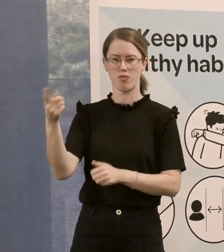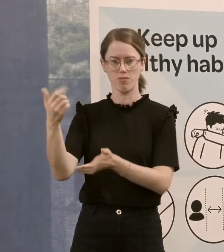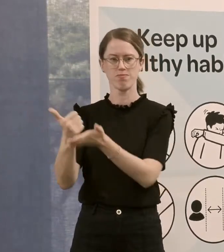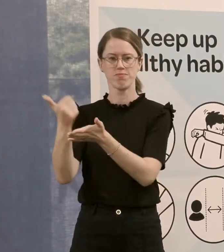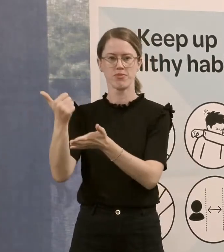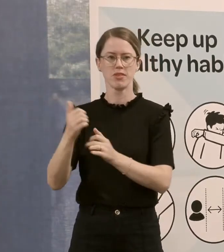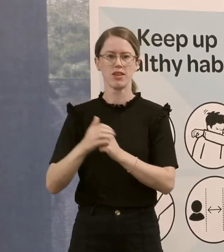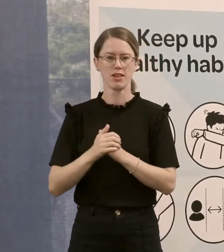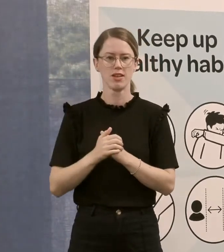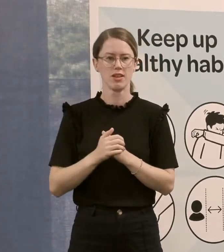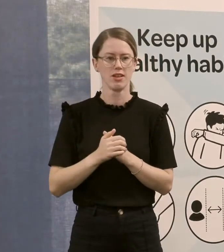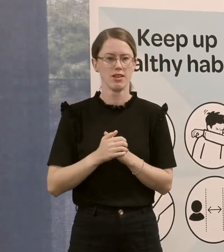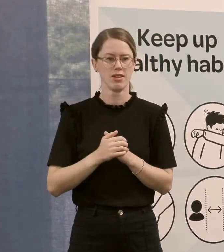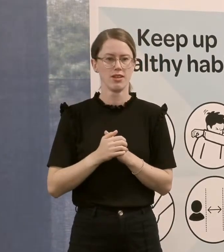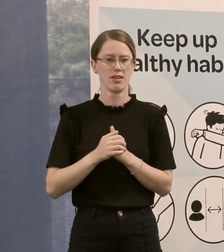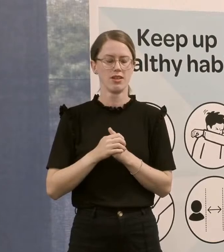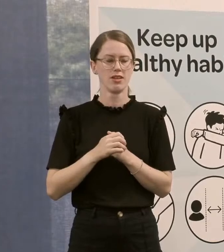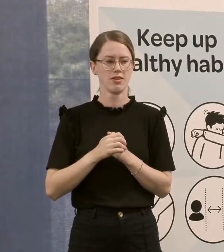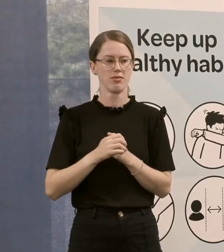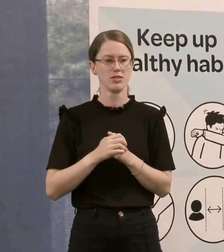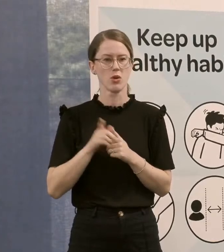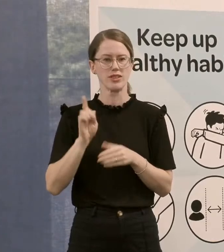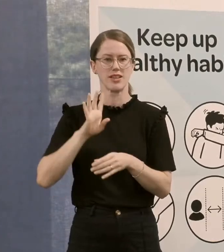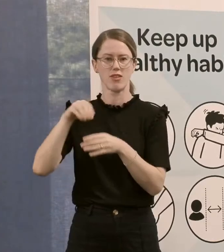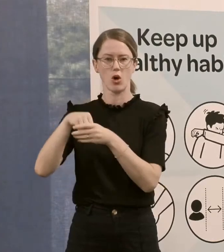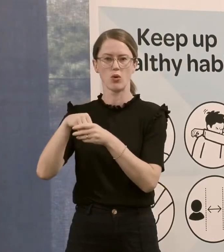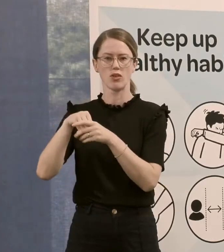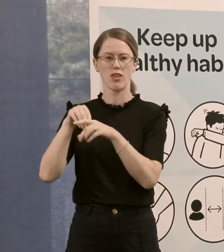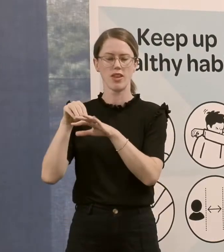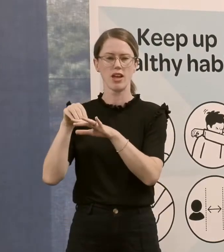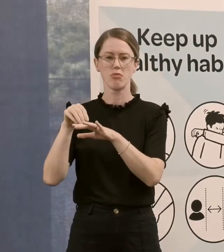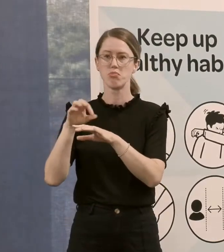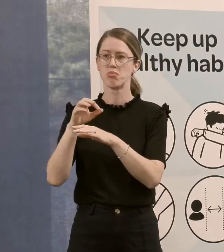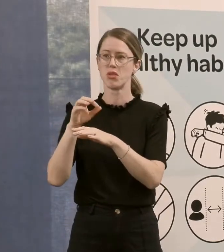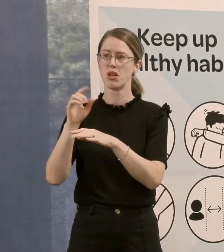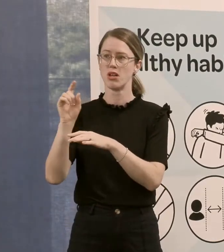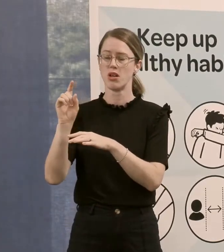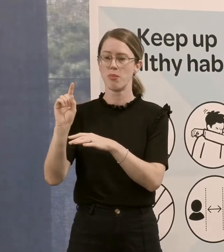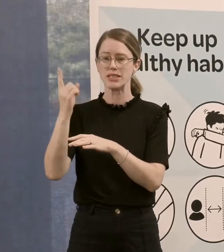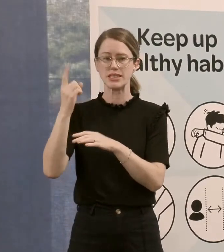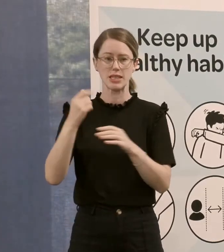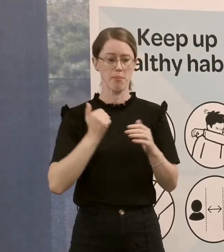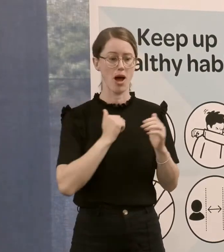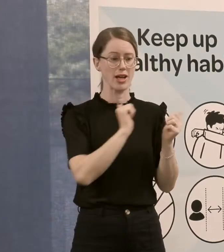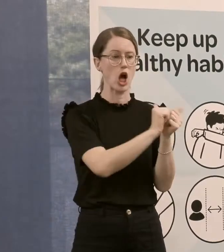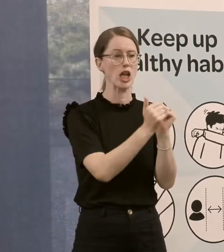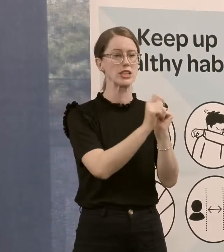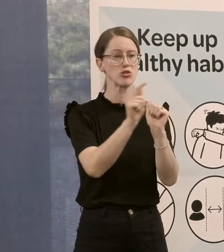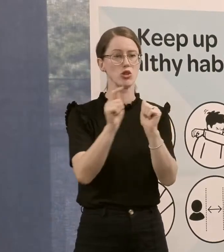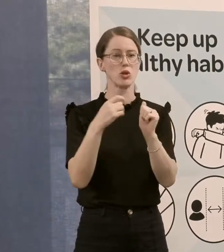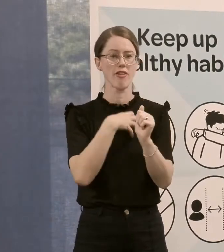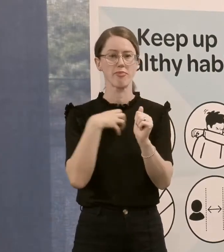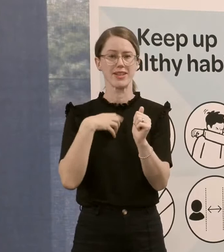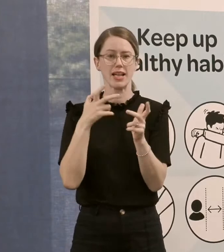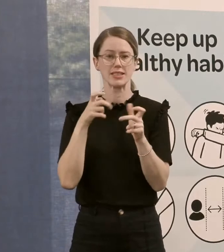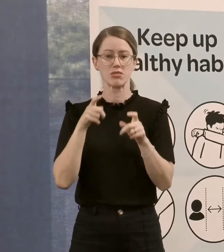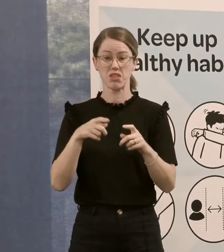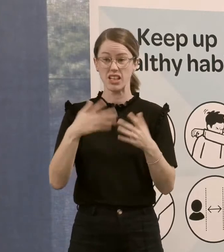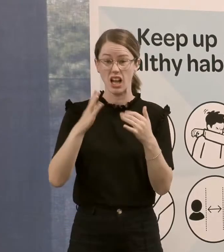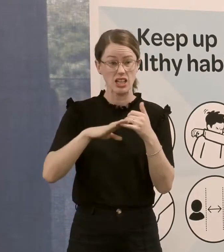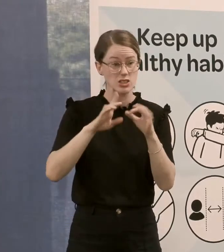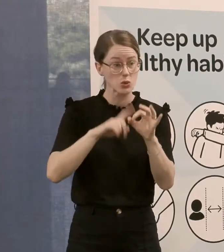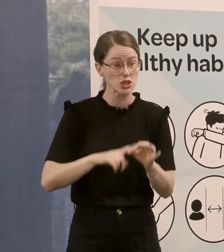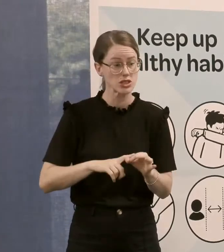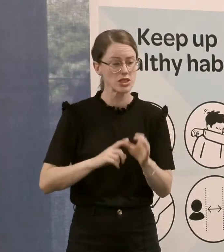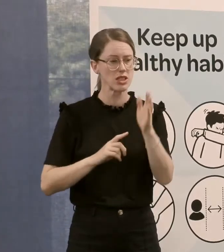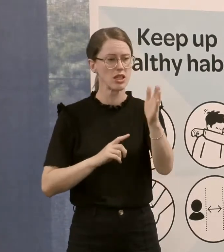very much front and centre in the decision making, not just by ministers but also by my colleagues across government as well. Any final